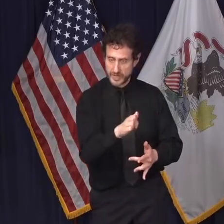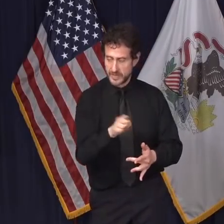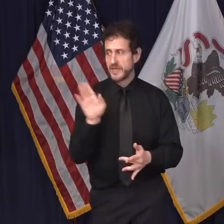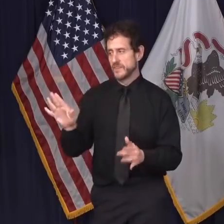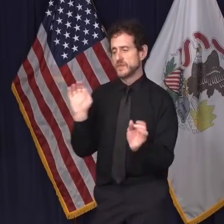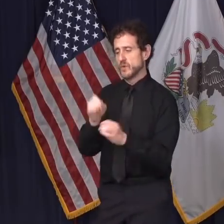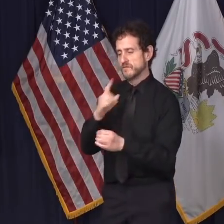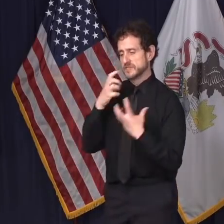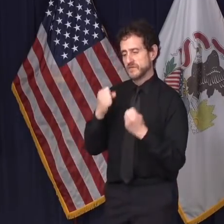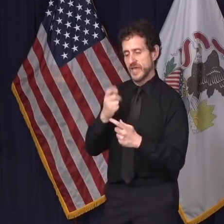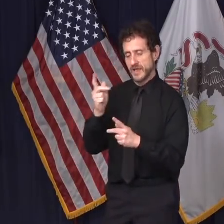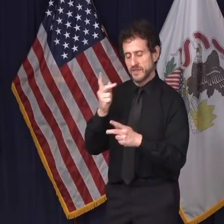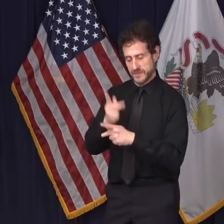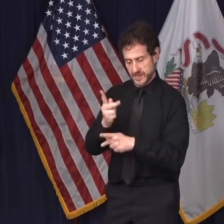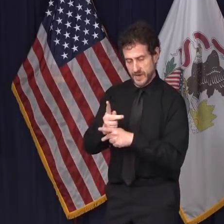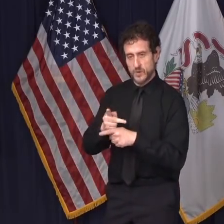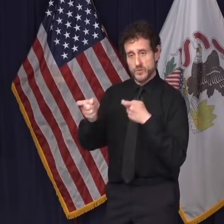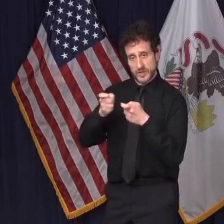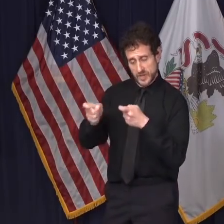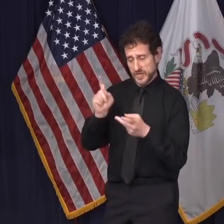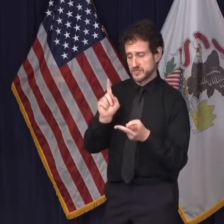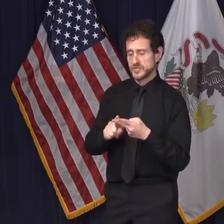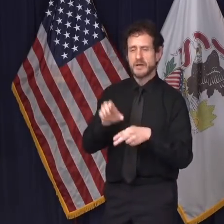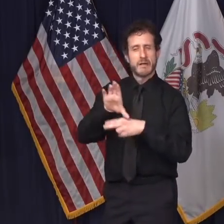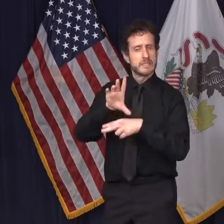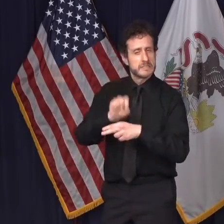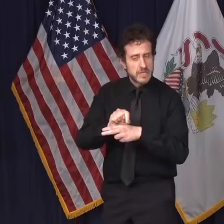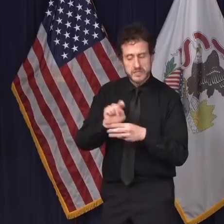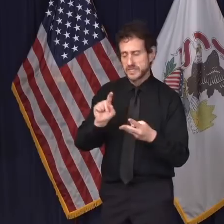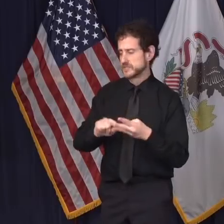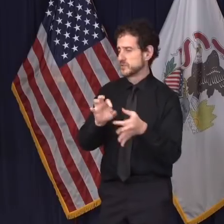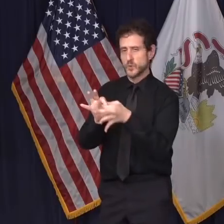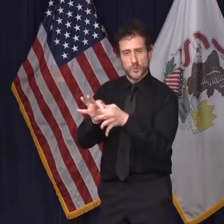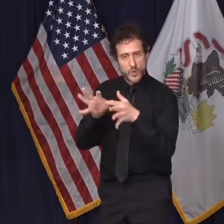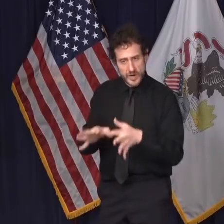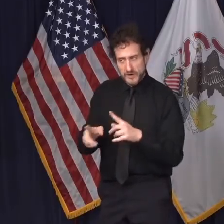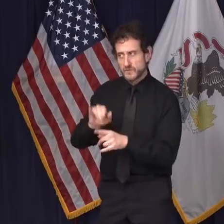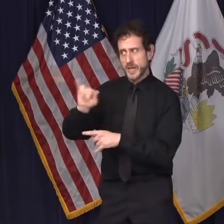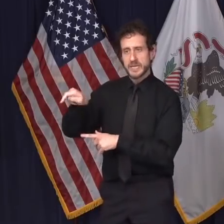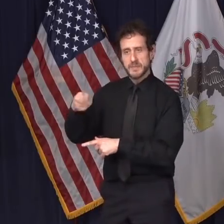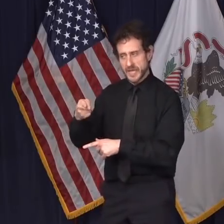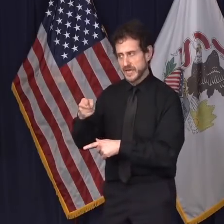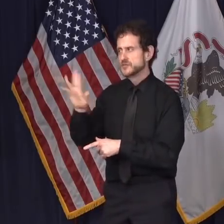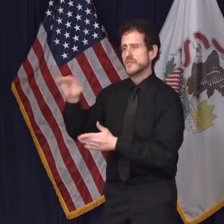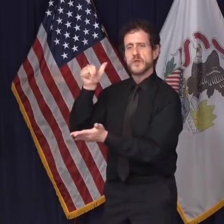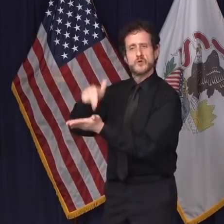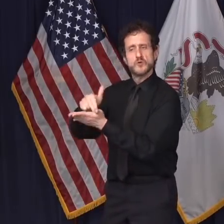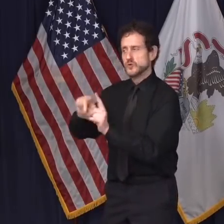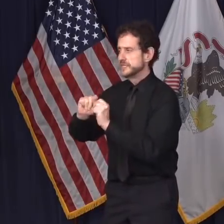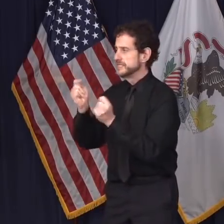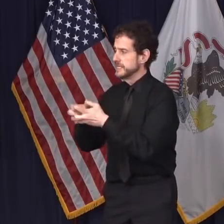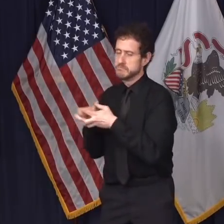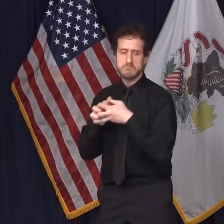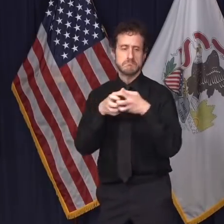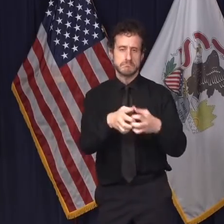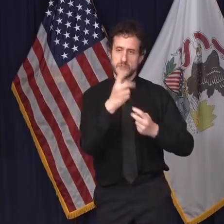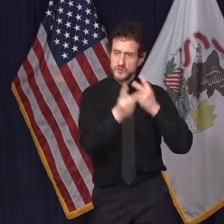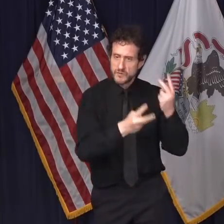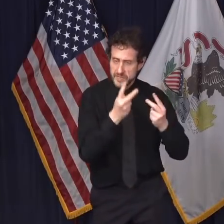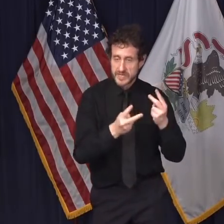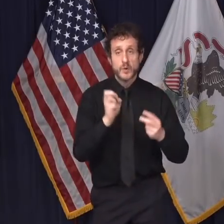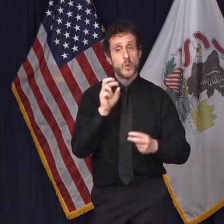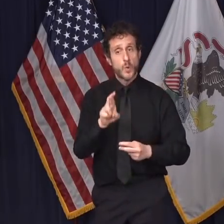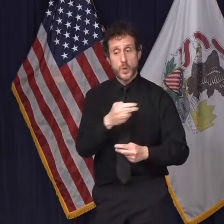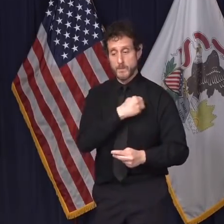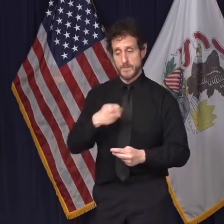Regulation, IDPH consultants and coordinators, IDPH's teams of nurses, or members of the